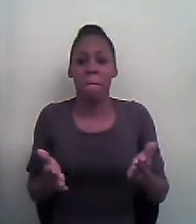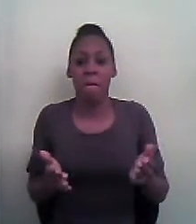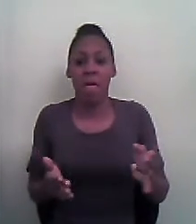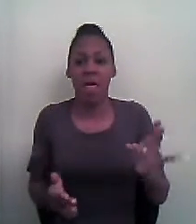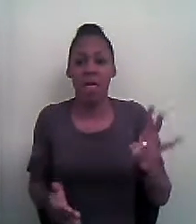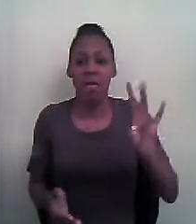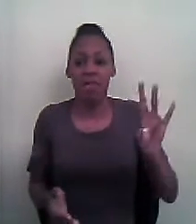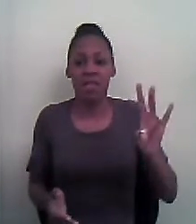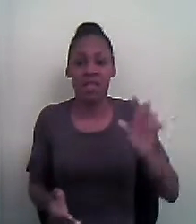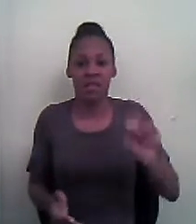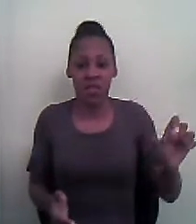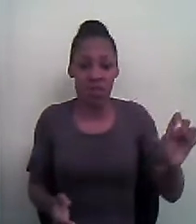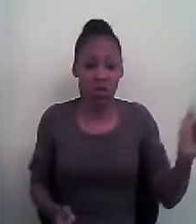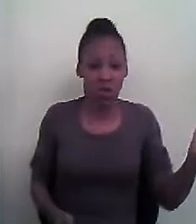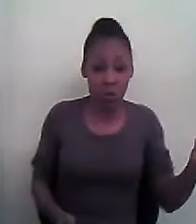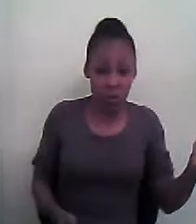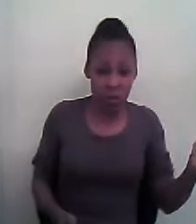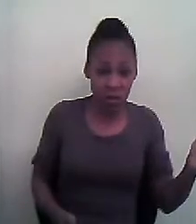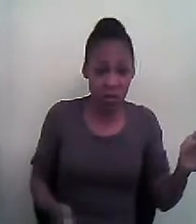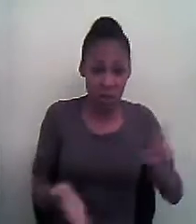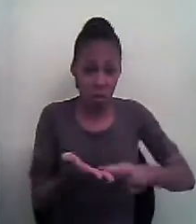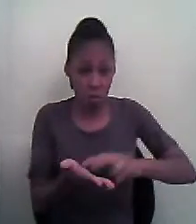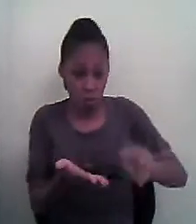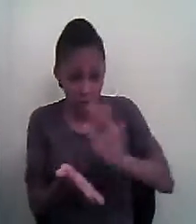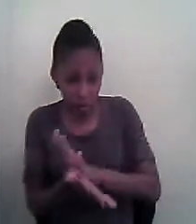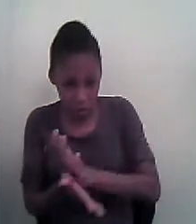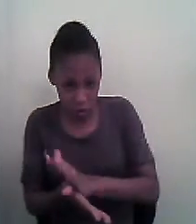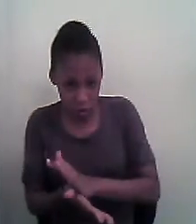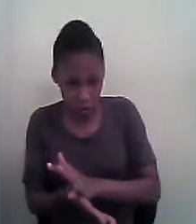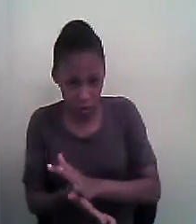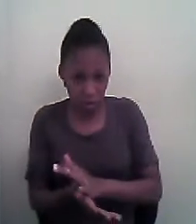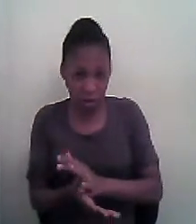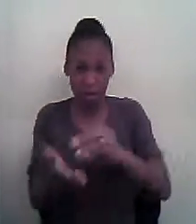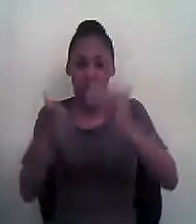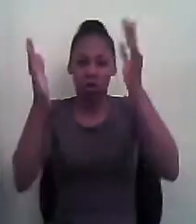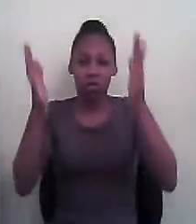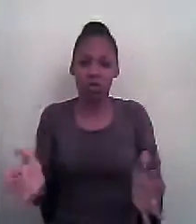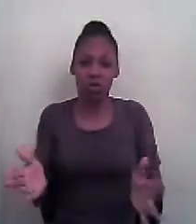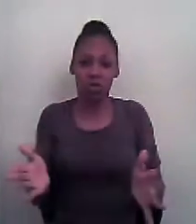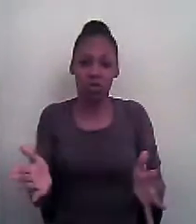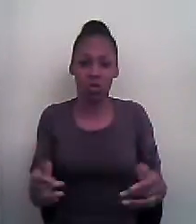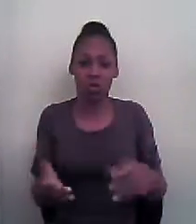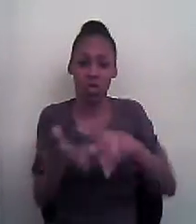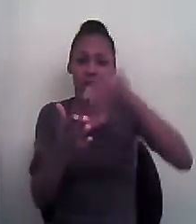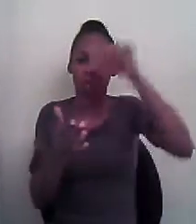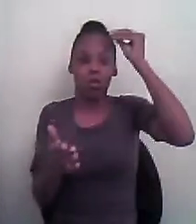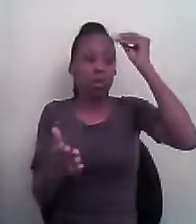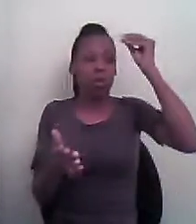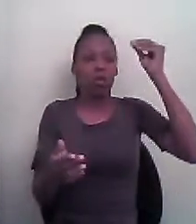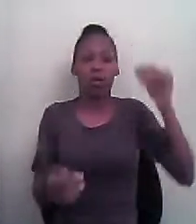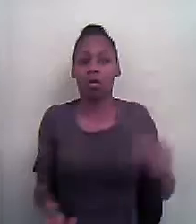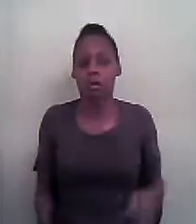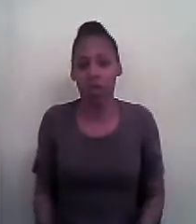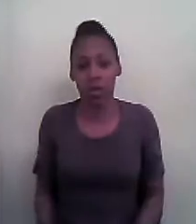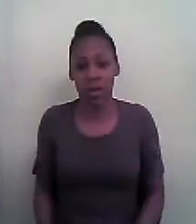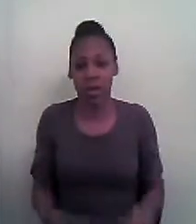that paper, they learned all kinds of things. They learned how psychologists talk about different issues in the area. They learned